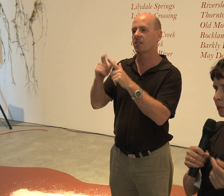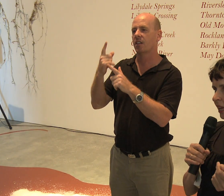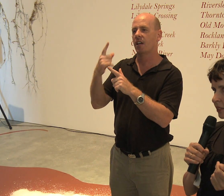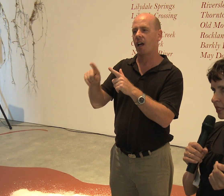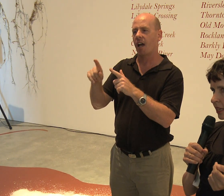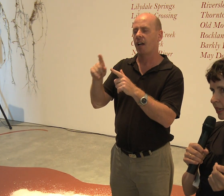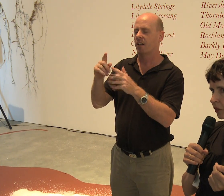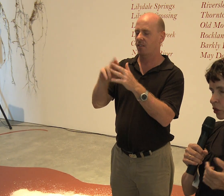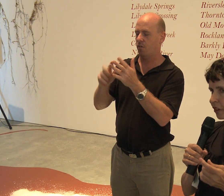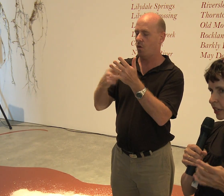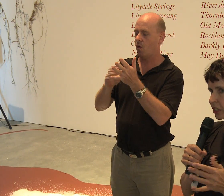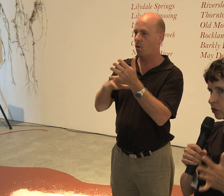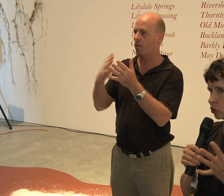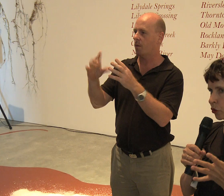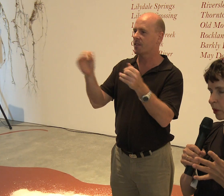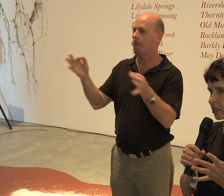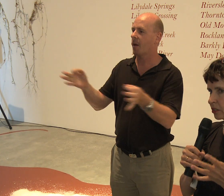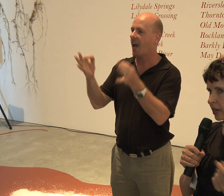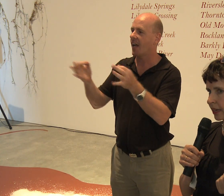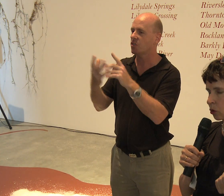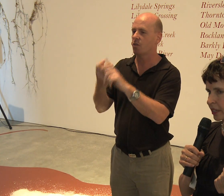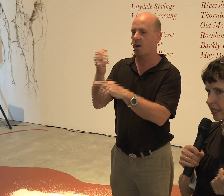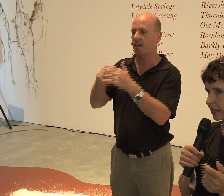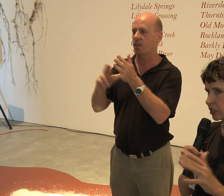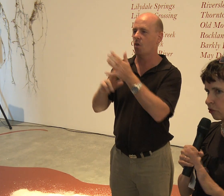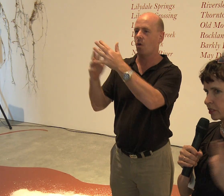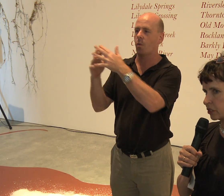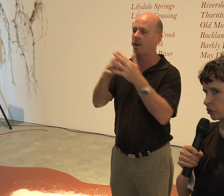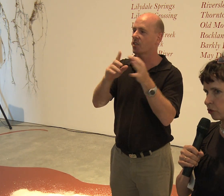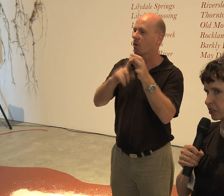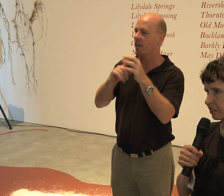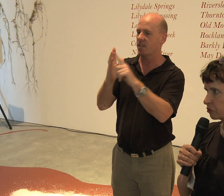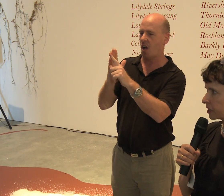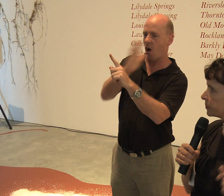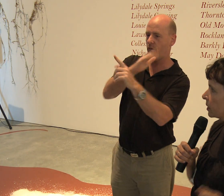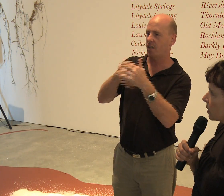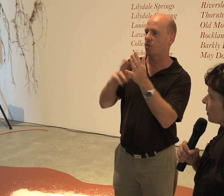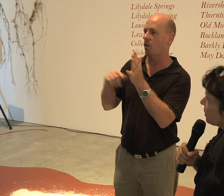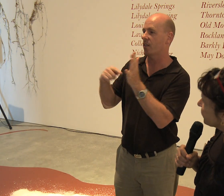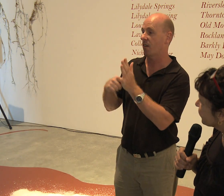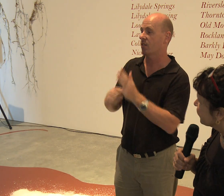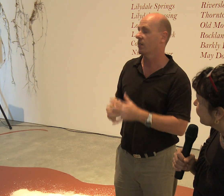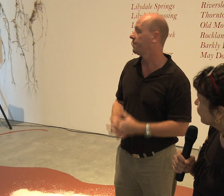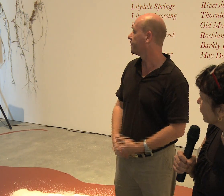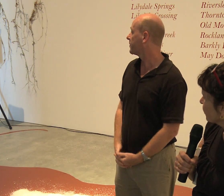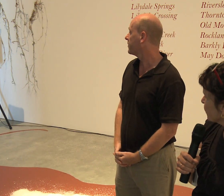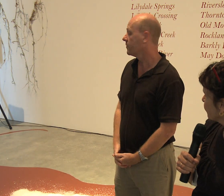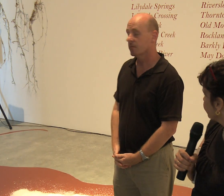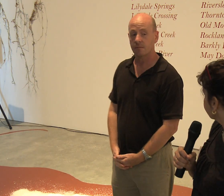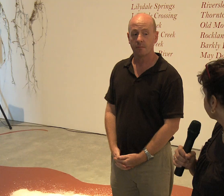some of the plants that you find in northwestern Queensland and across into the Northern Territory.